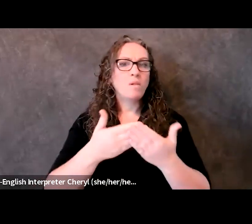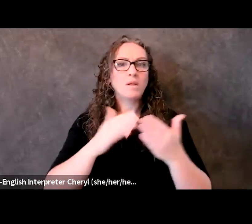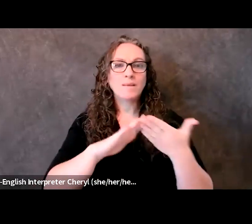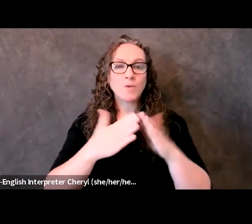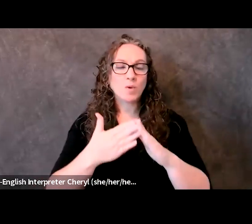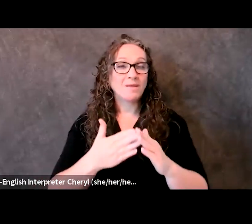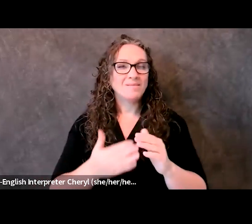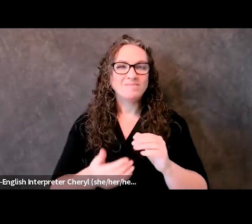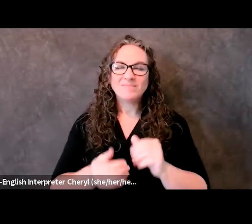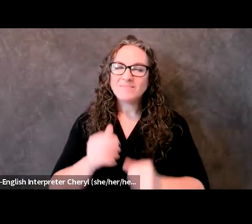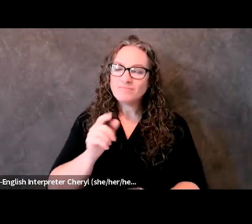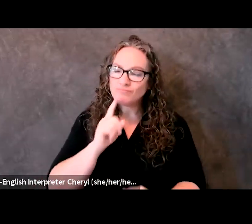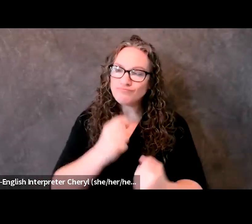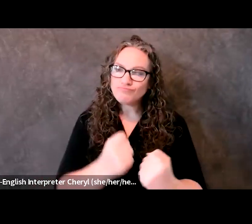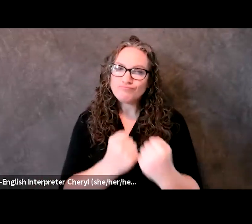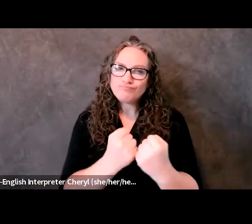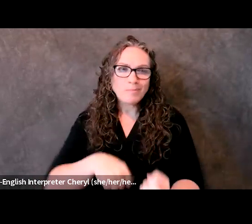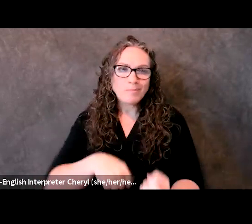with her on this mission.